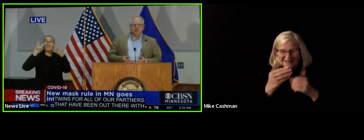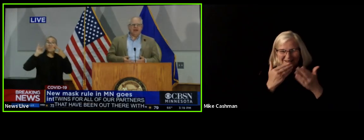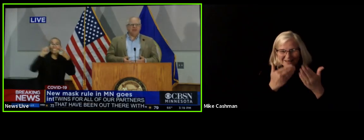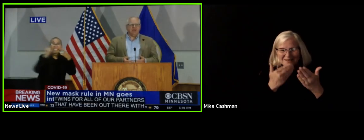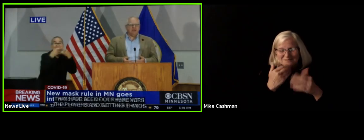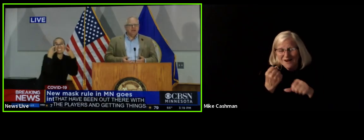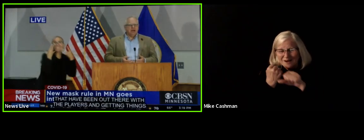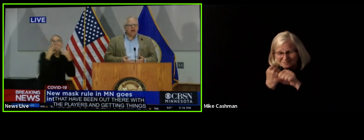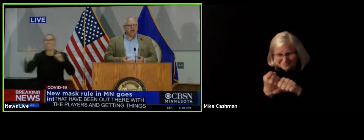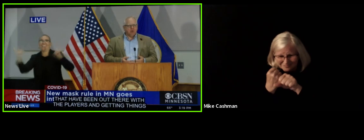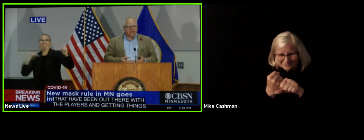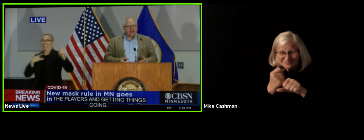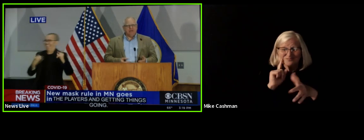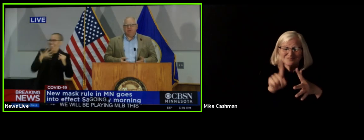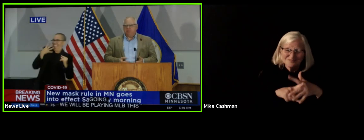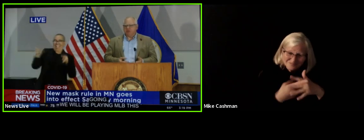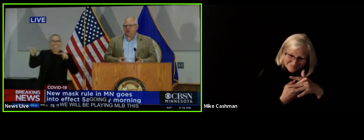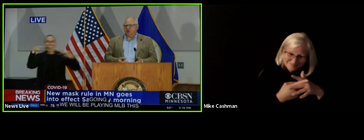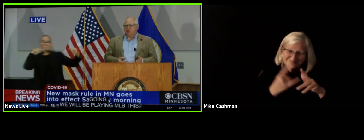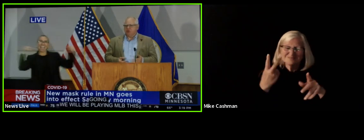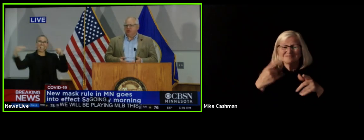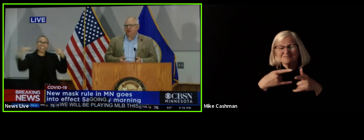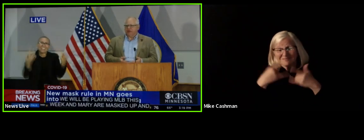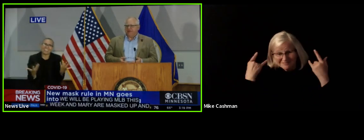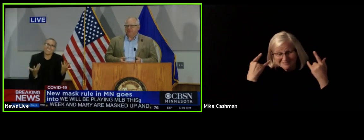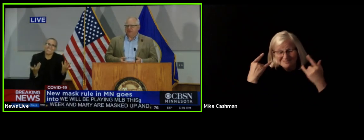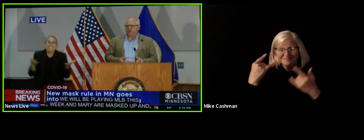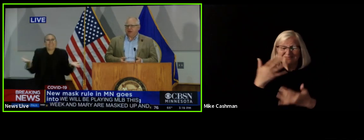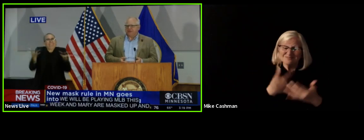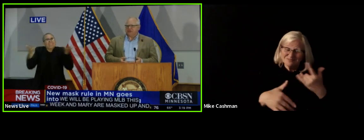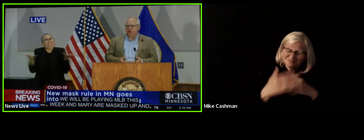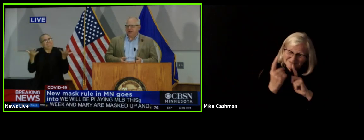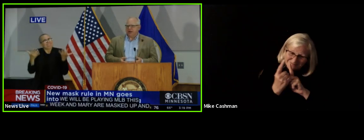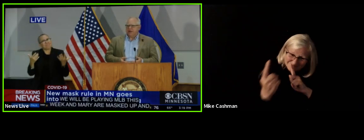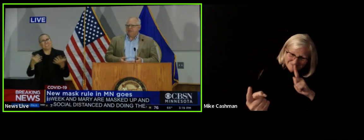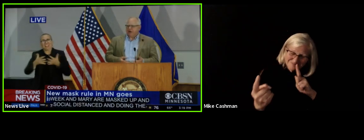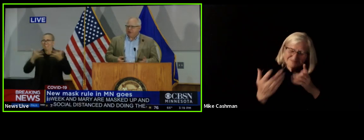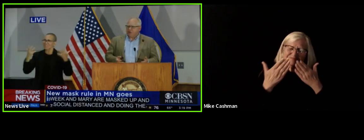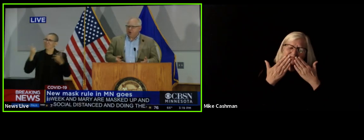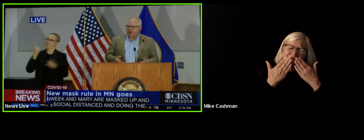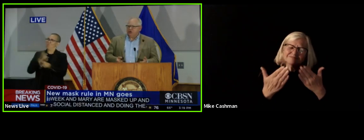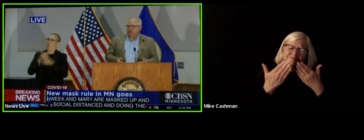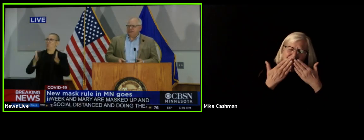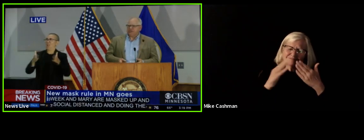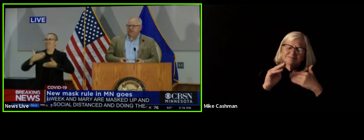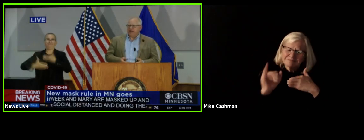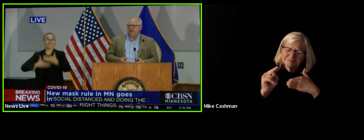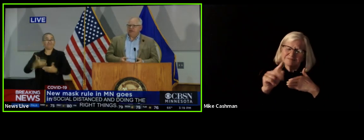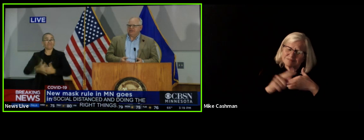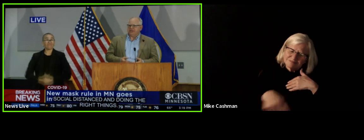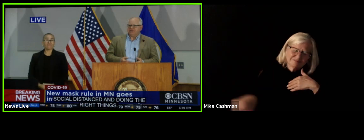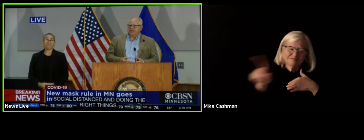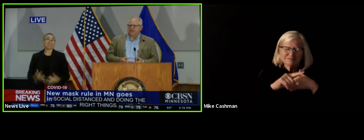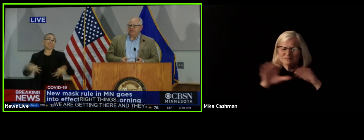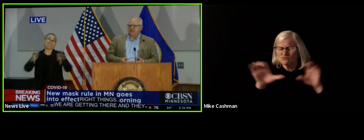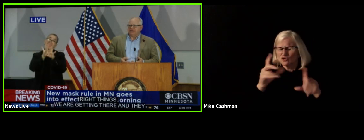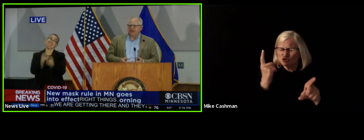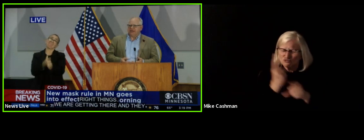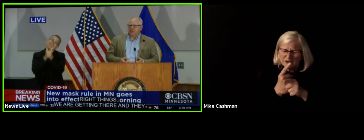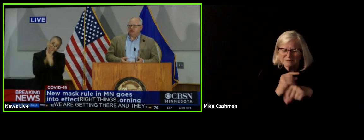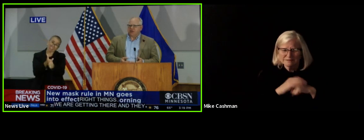the right things. We're getting there, Minnesota, and we're doing a lot of things right. So follow along, do the best you can on this. Let's